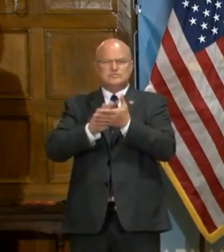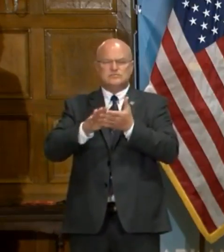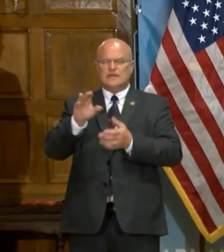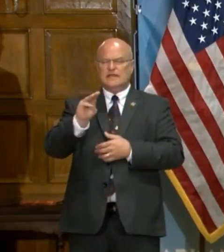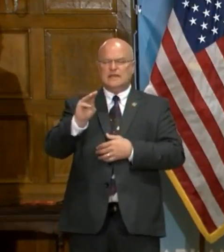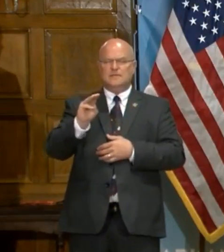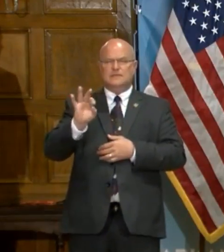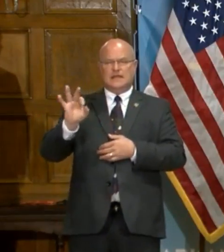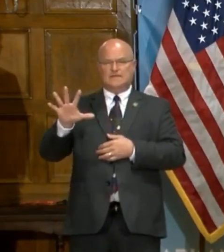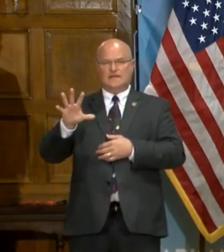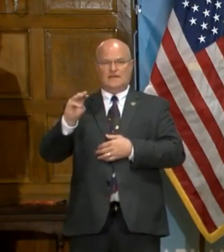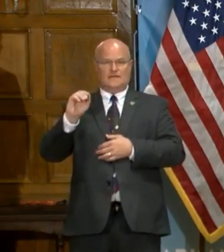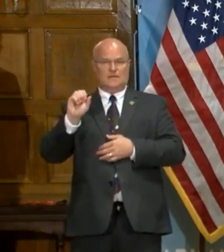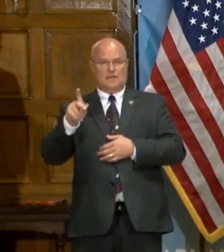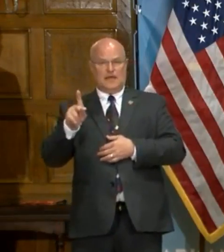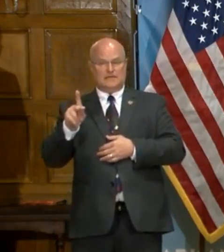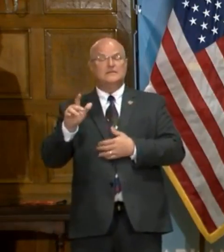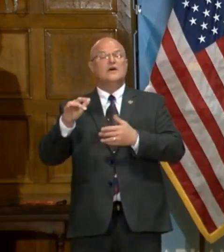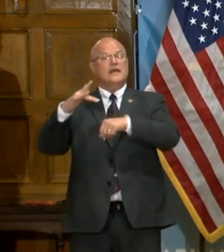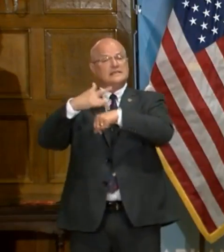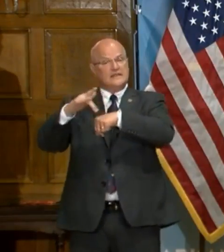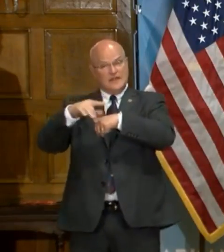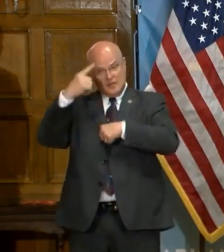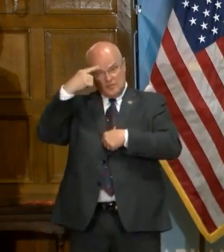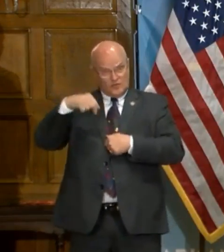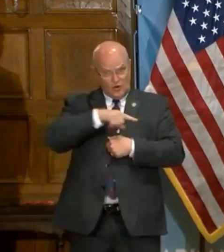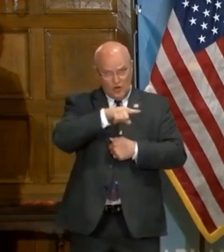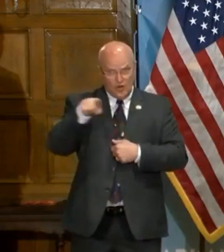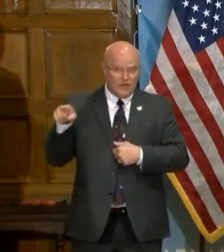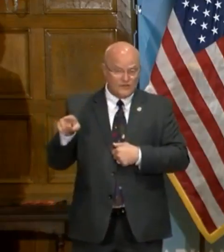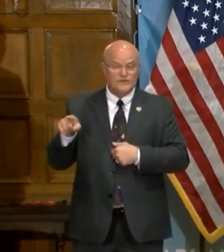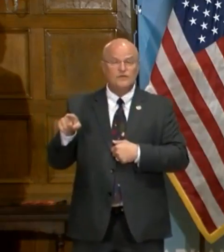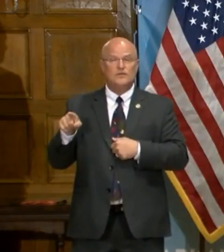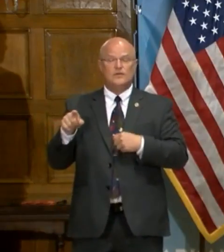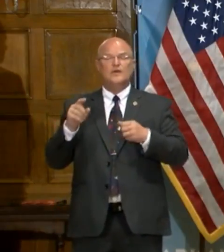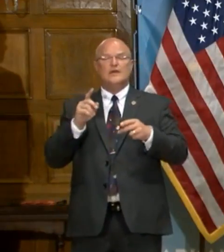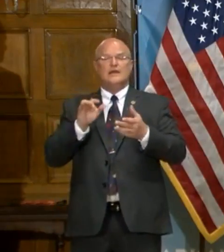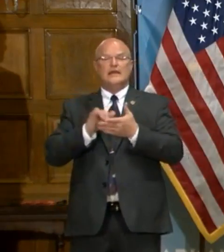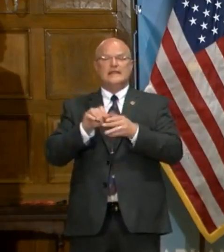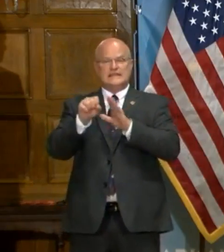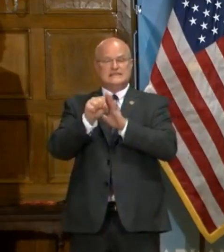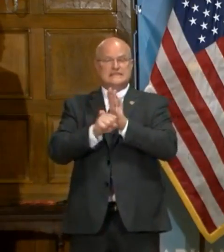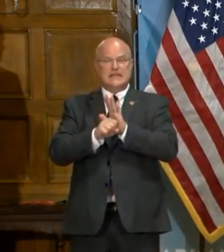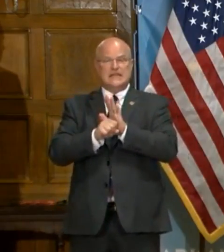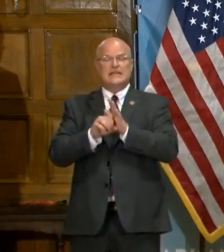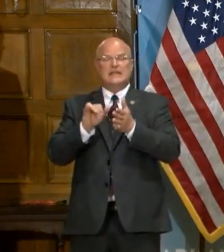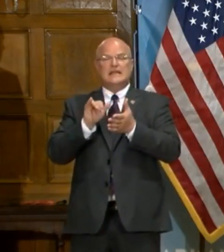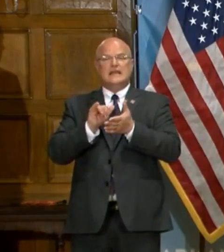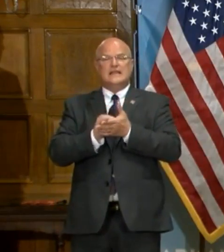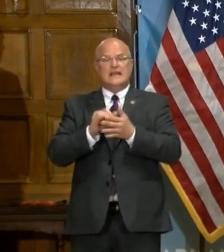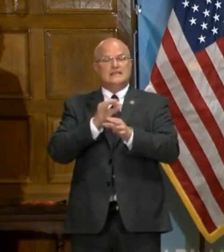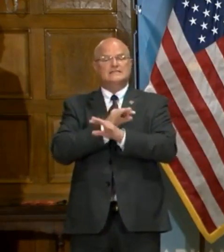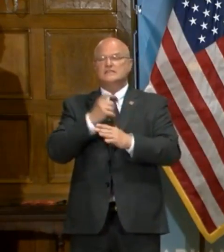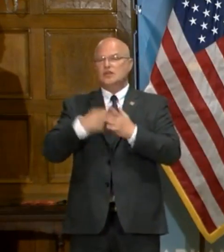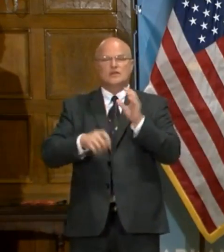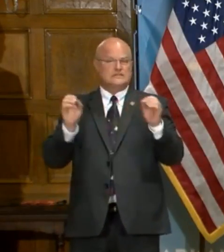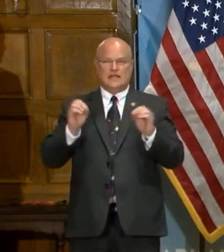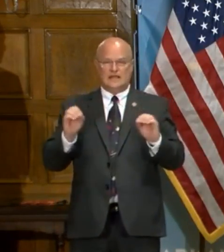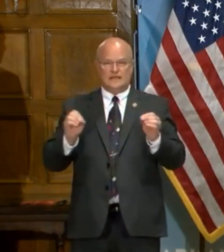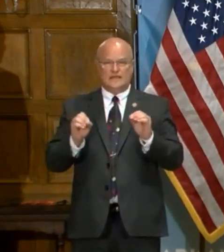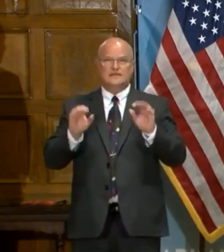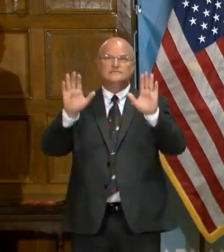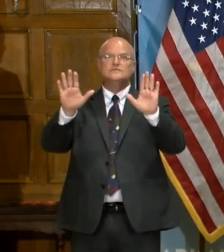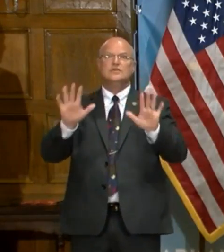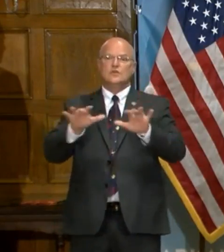N95 masks, and that's a resource that's available to all providers in the state, and it's free of cost.